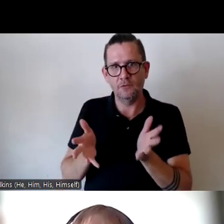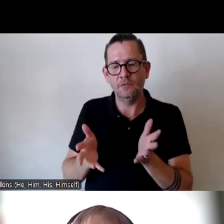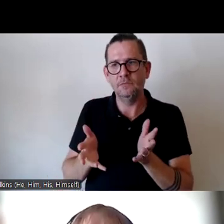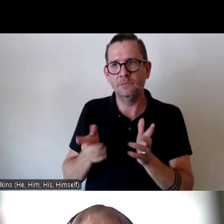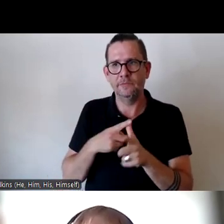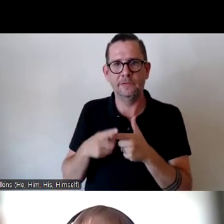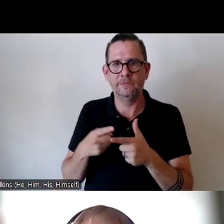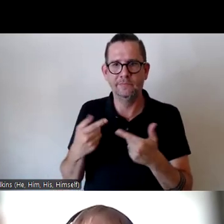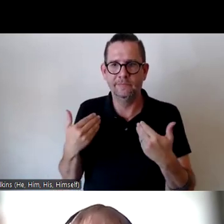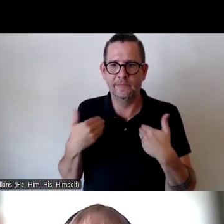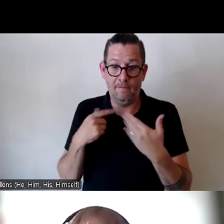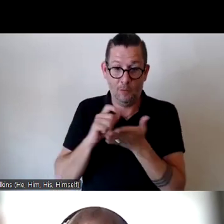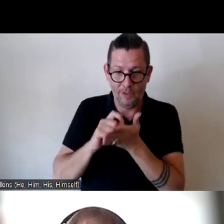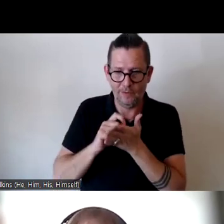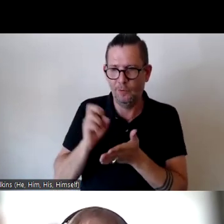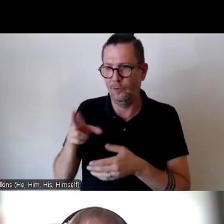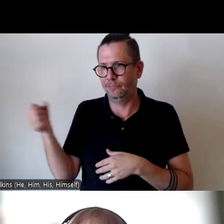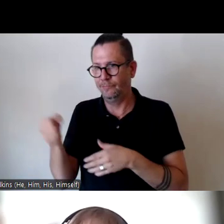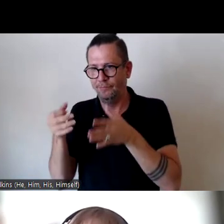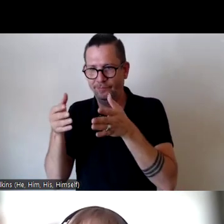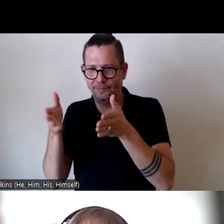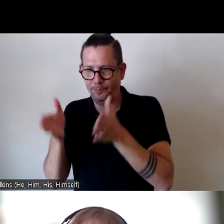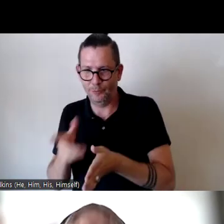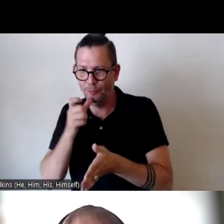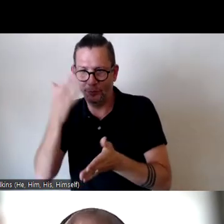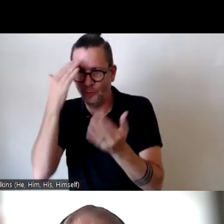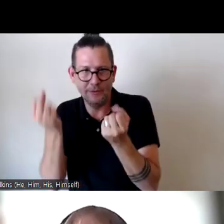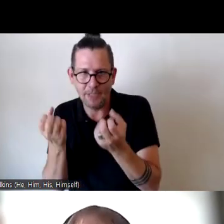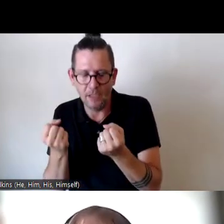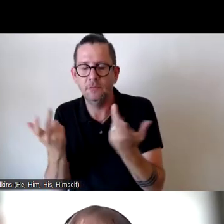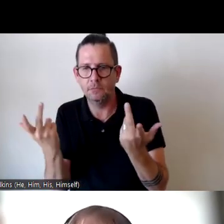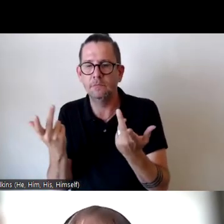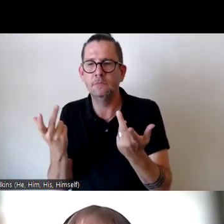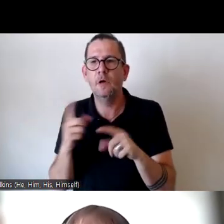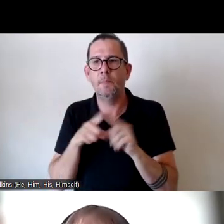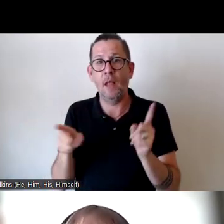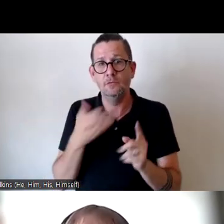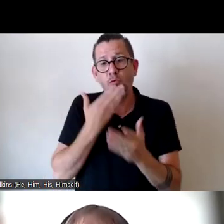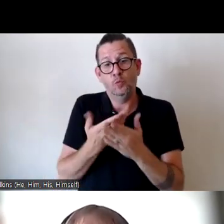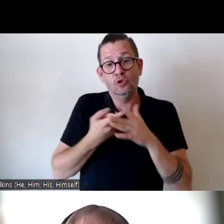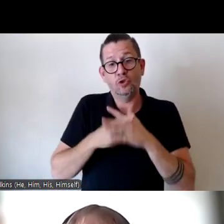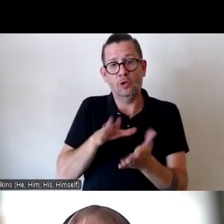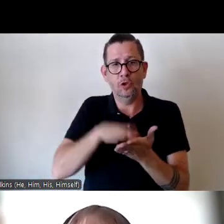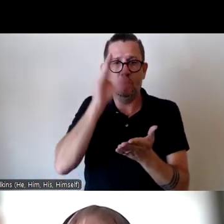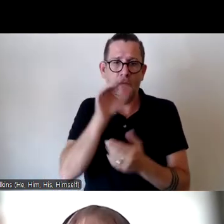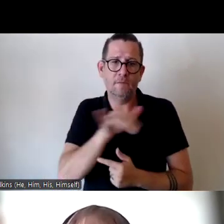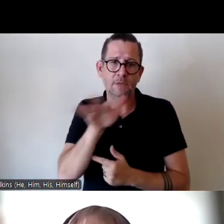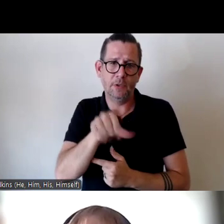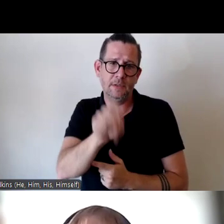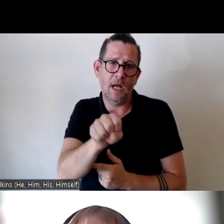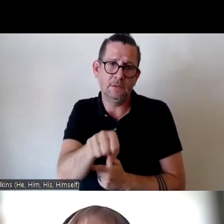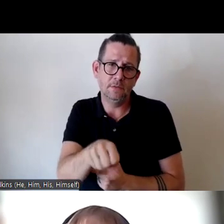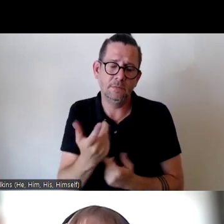But if that's the only thing you can do that. Or, if you don't know any